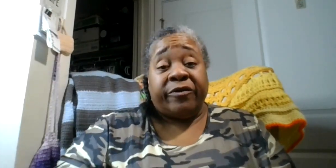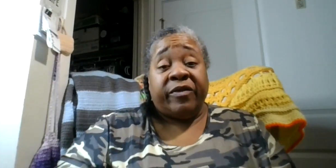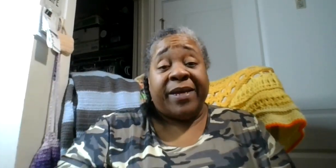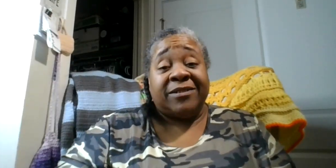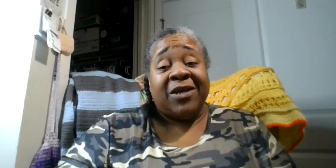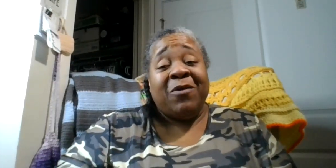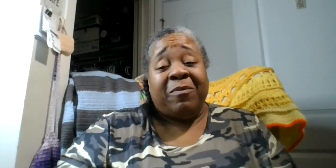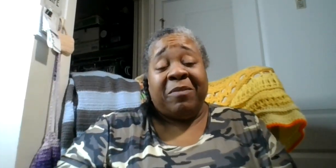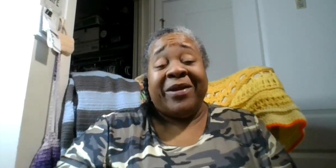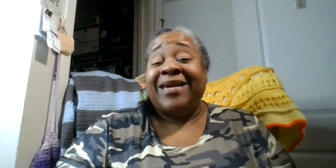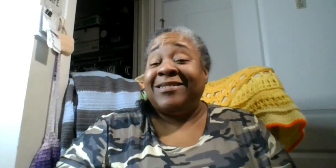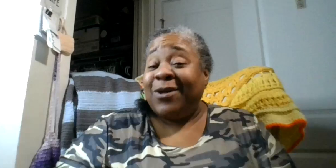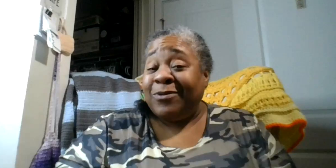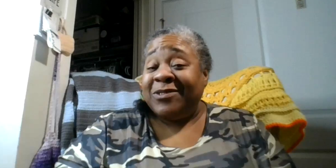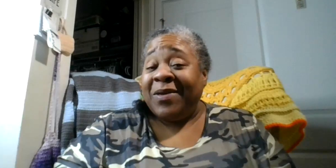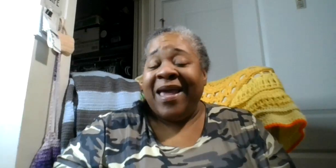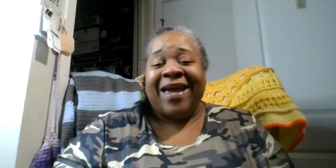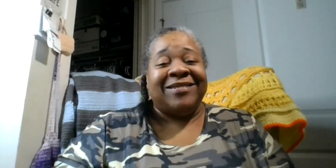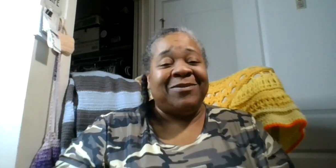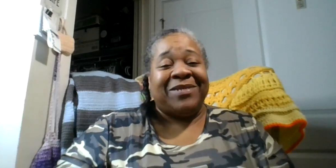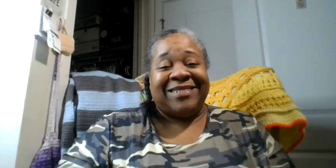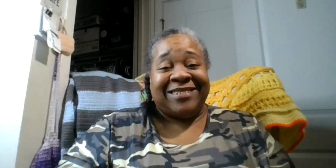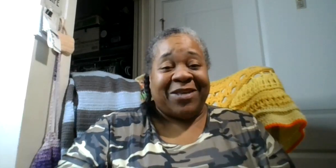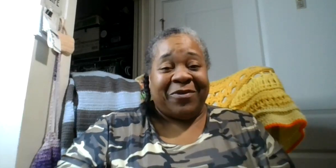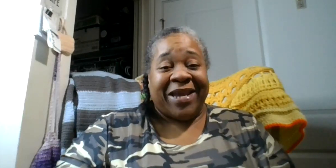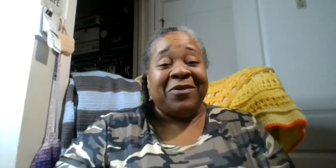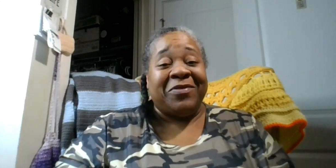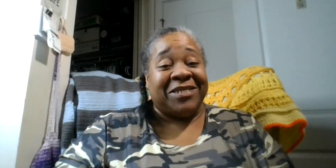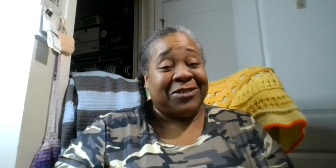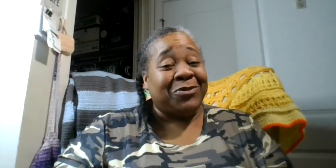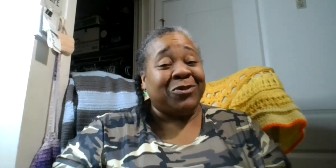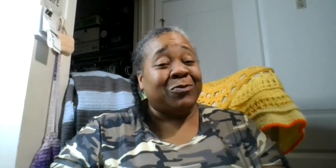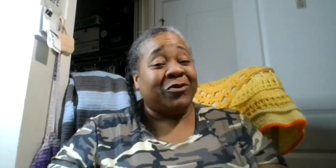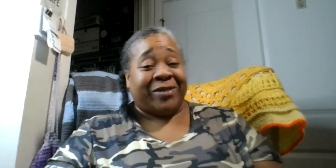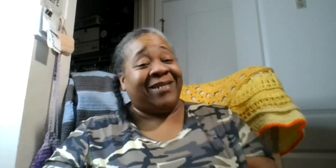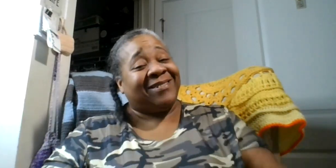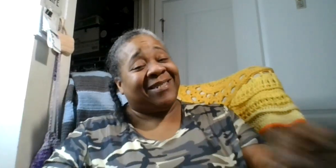the best. Remember, Kitty told you. And until we see each other again on these YouTube streets,